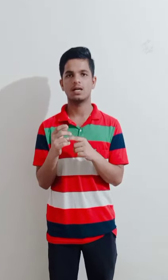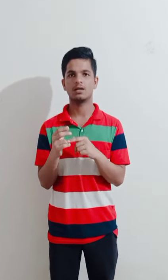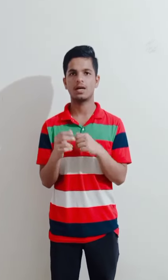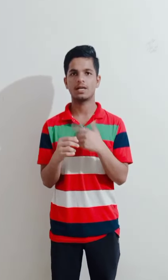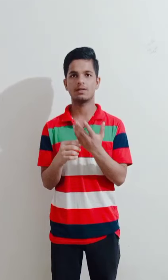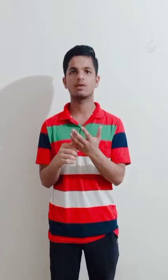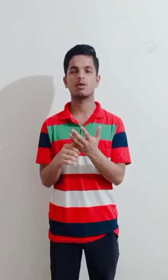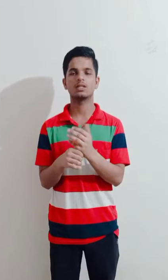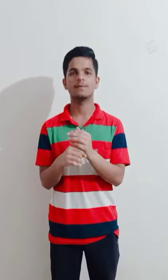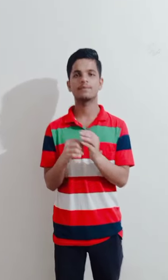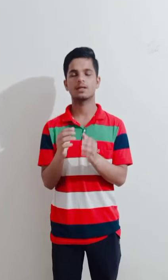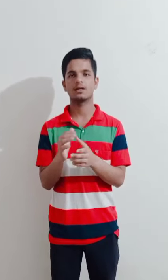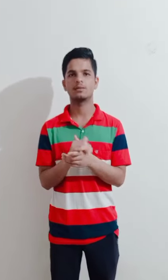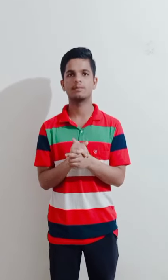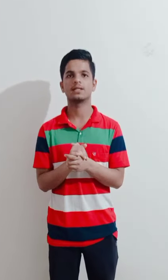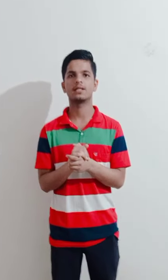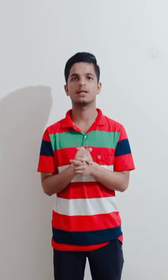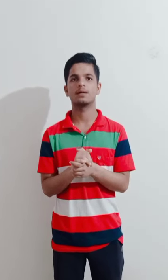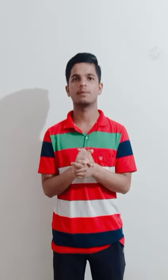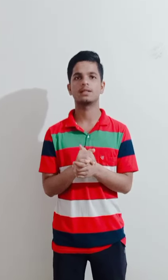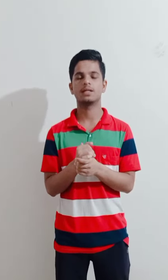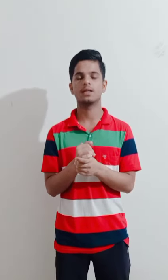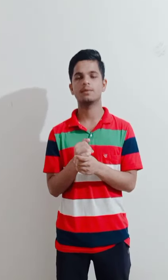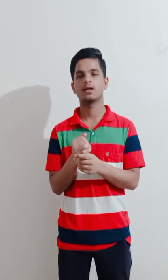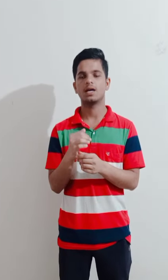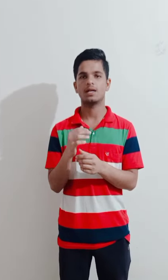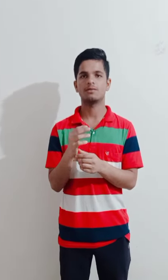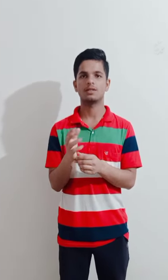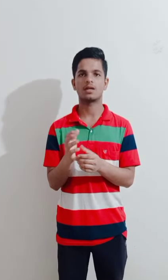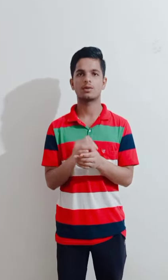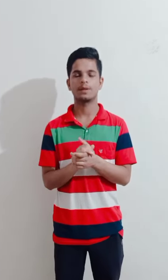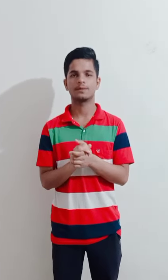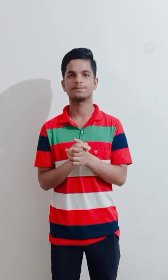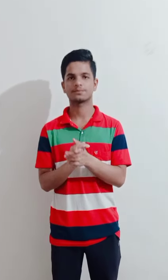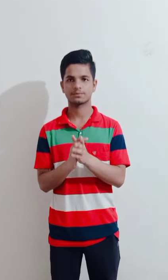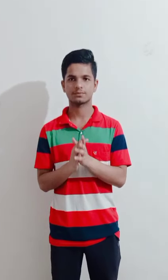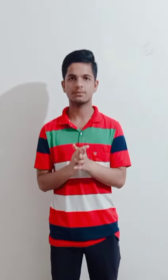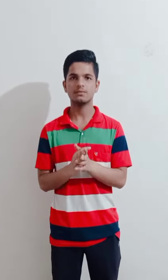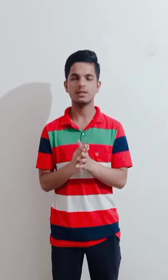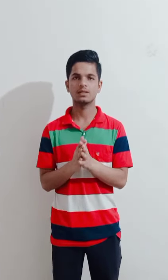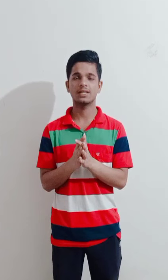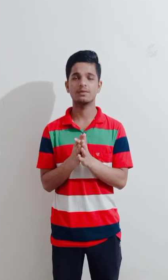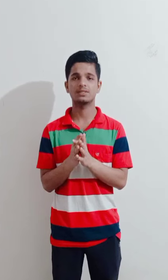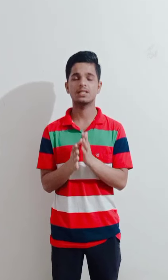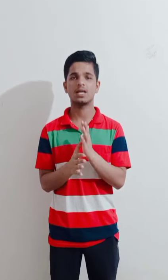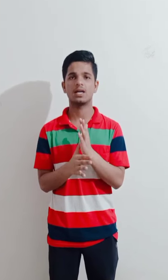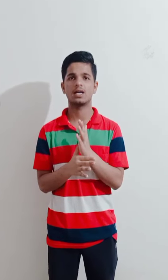again we call the method name and with argument. Then we see